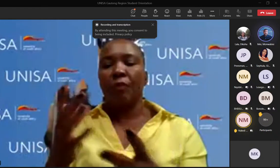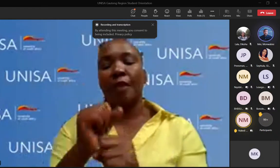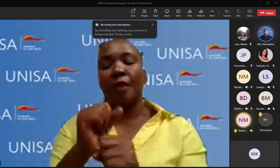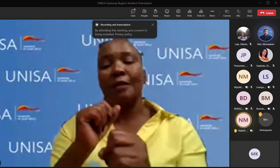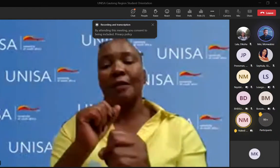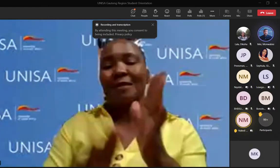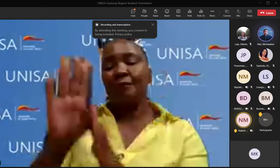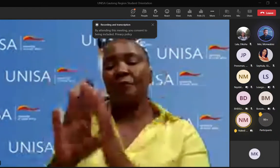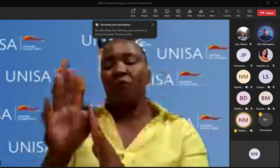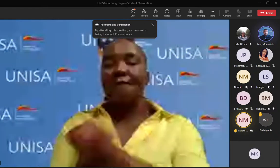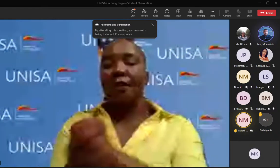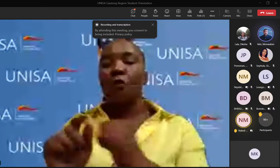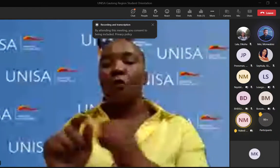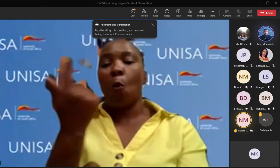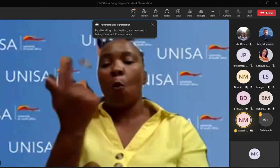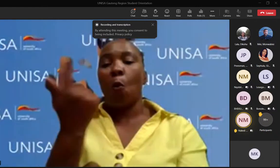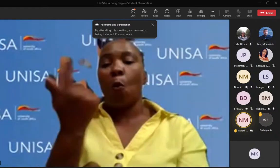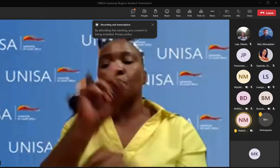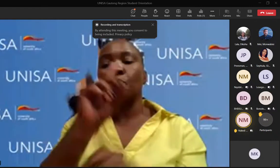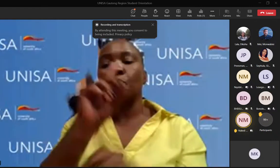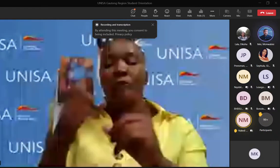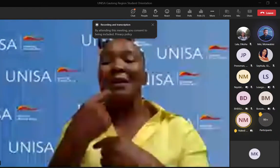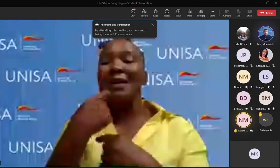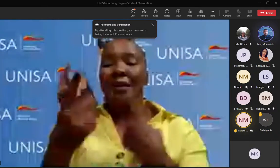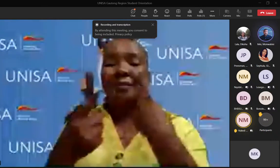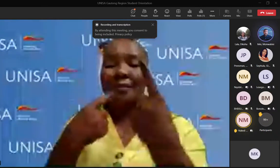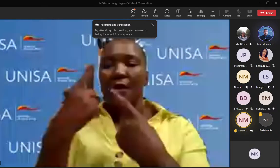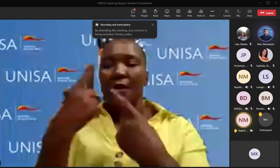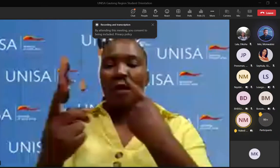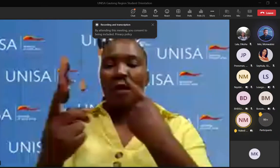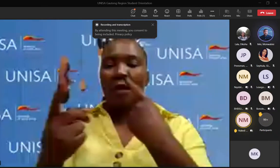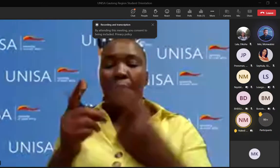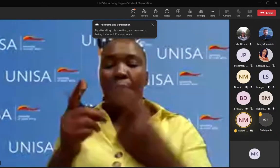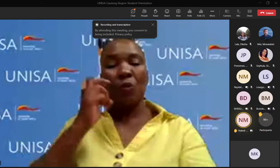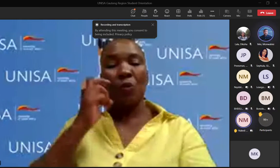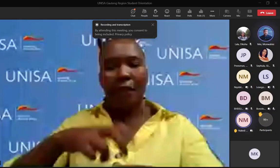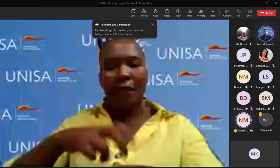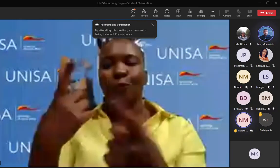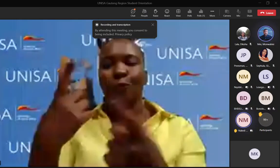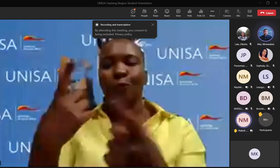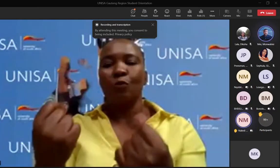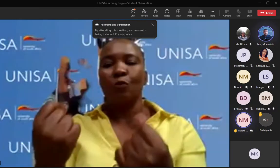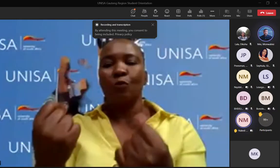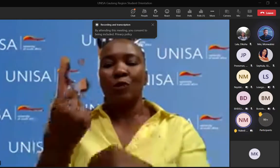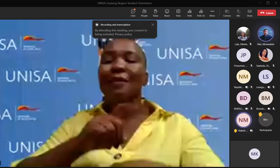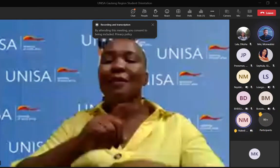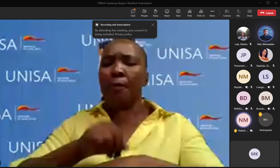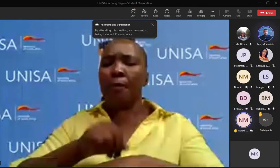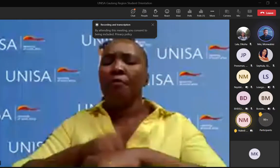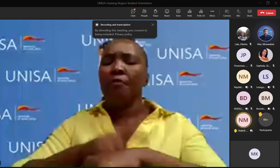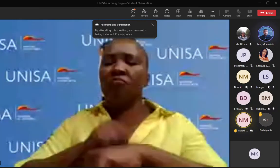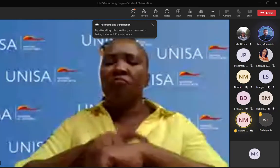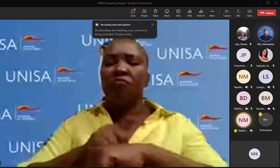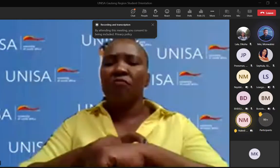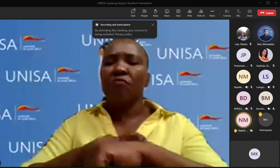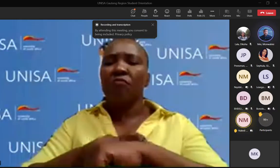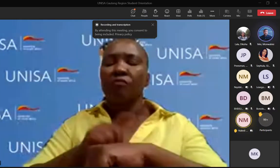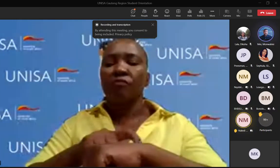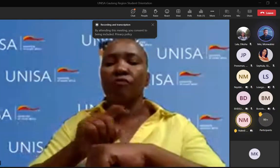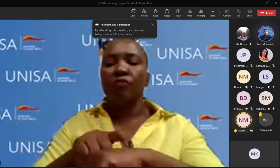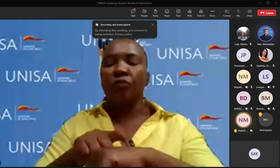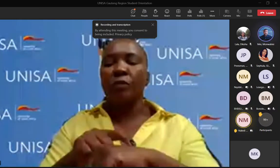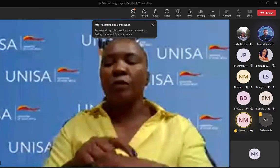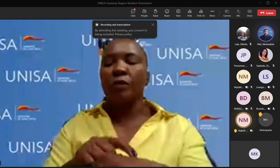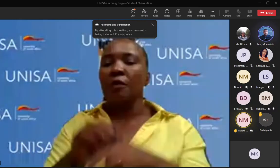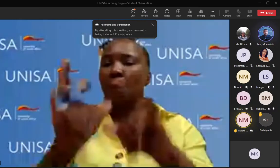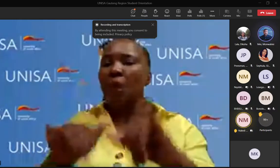your questions answered but we need to timing you know timing you wait for the proper person